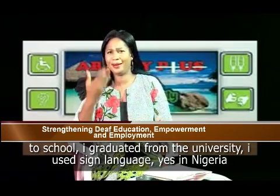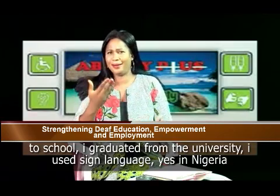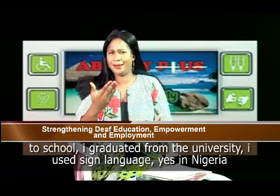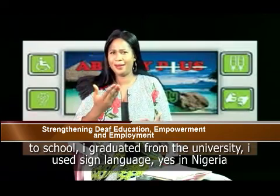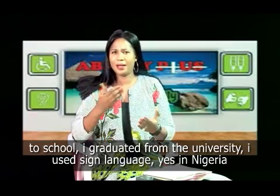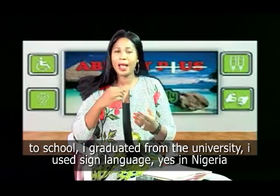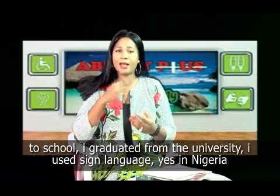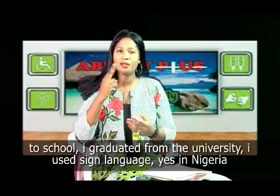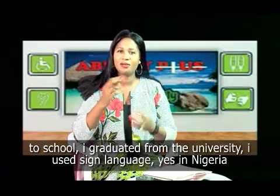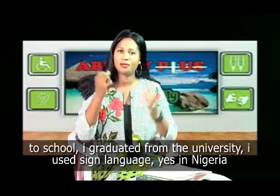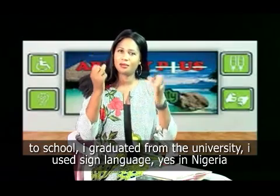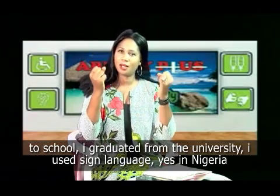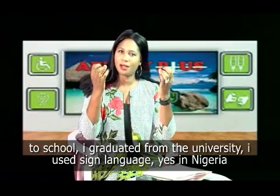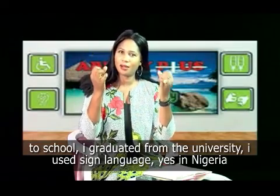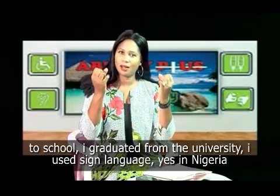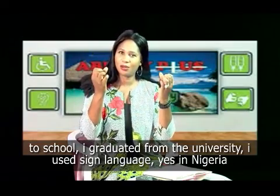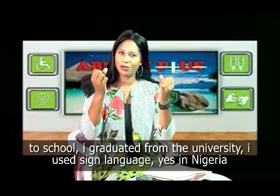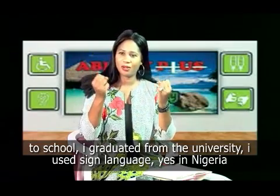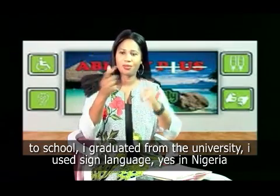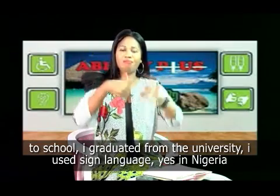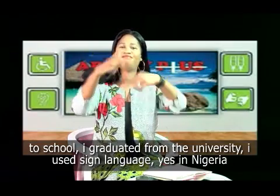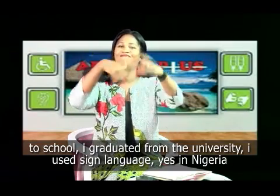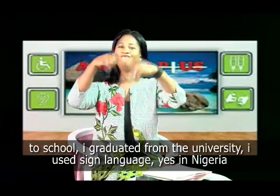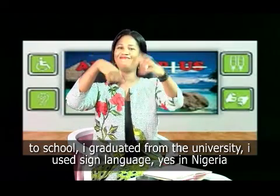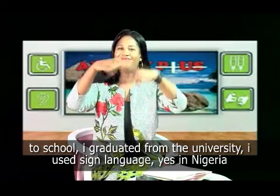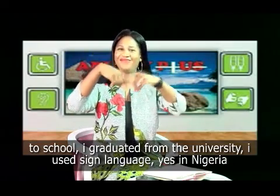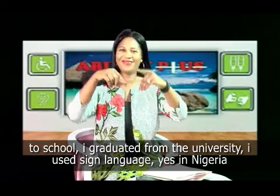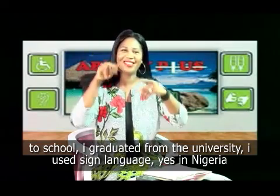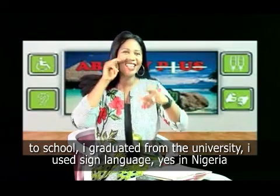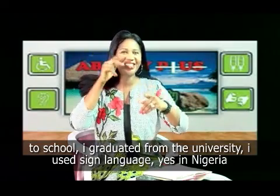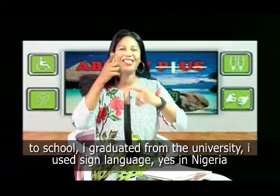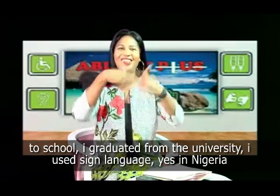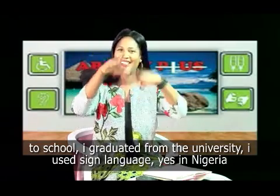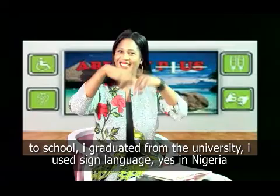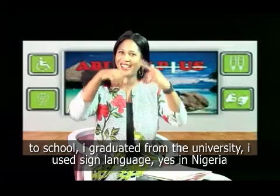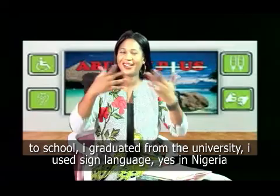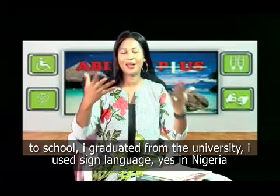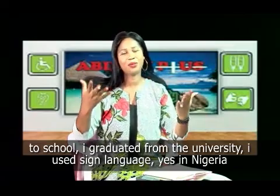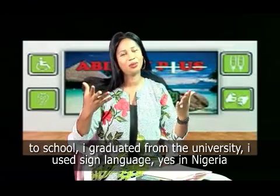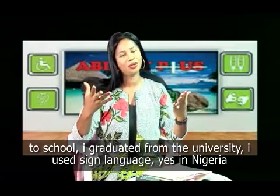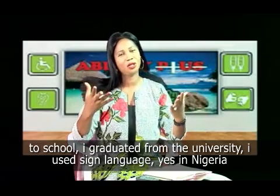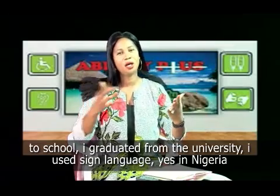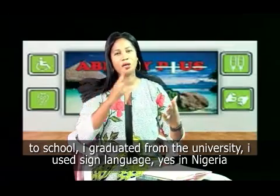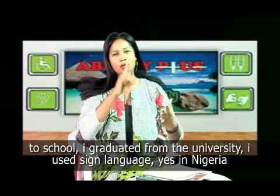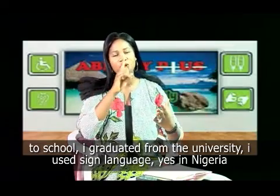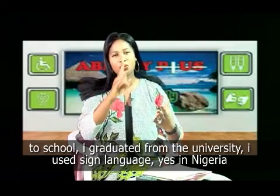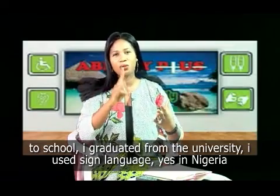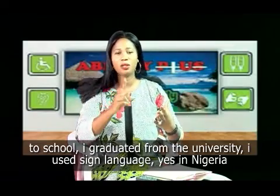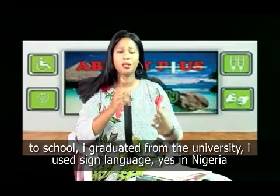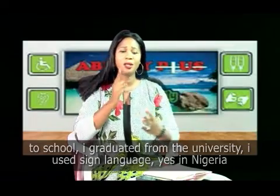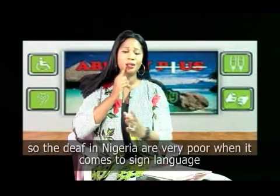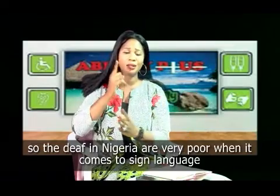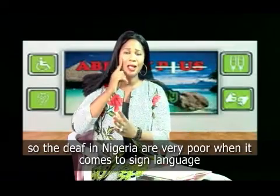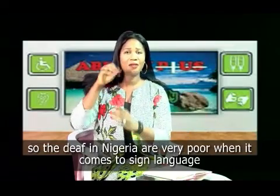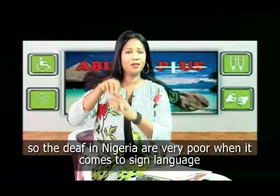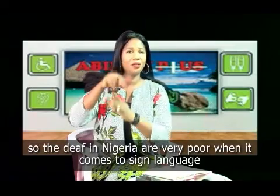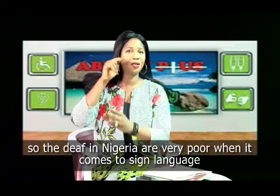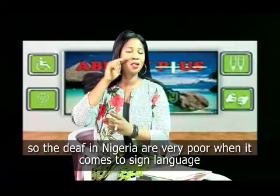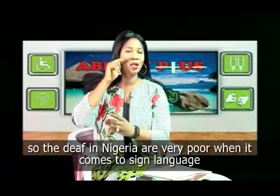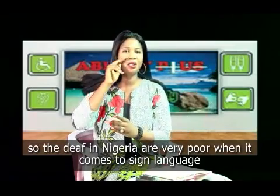university. How do I learn? I used sign language. Yes, in Nigeria, sign language. So the